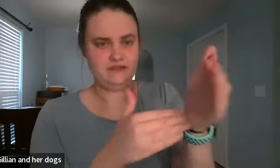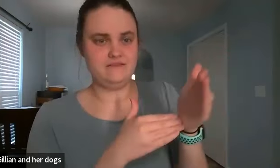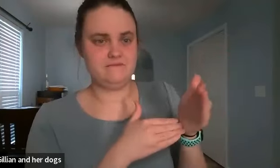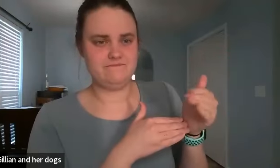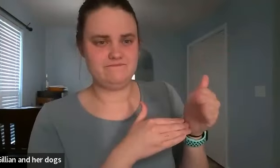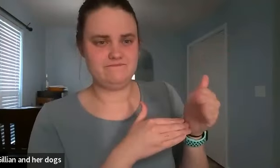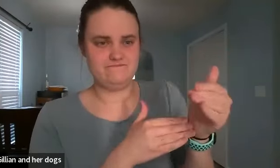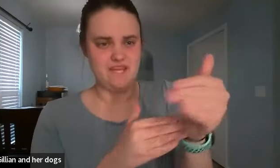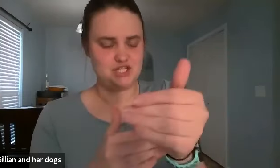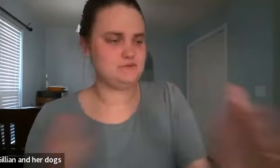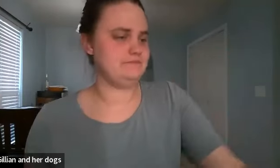hand. Fish.